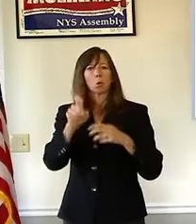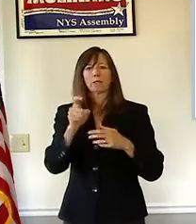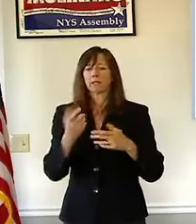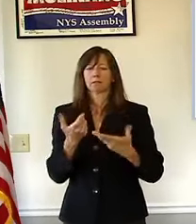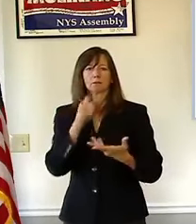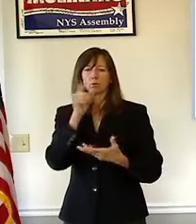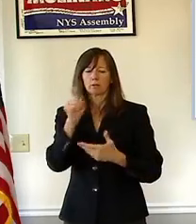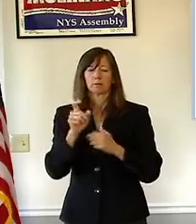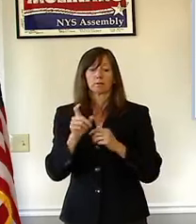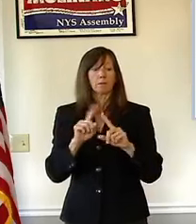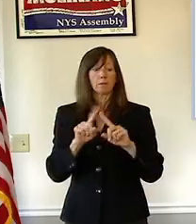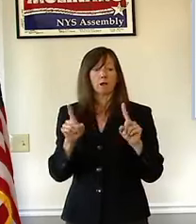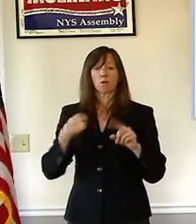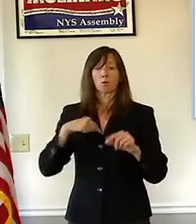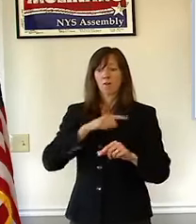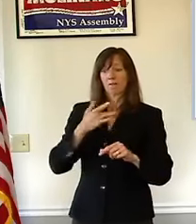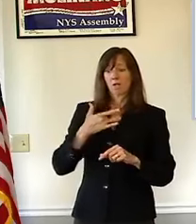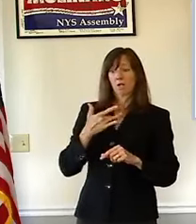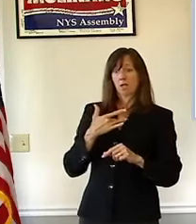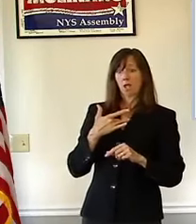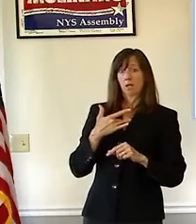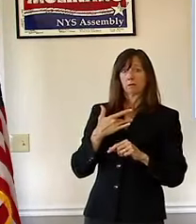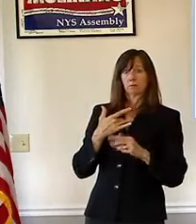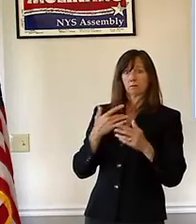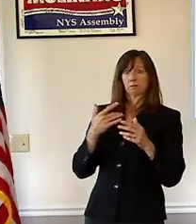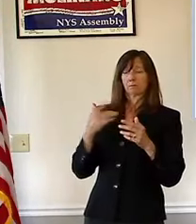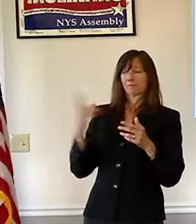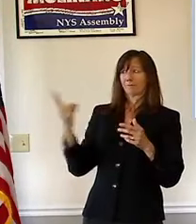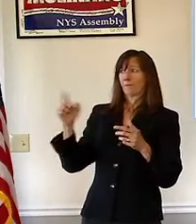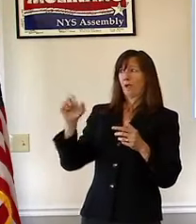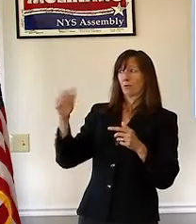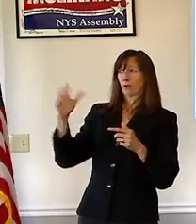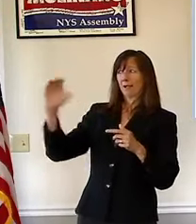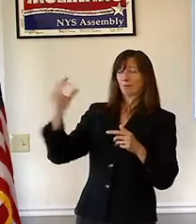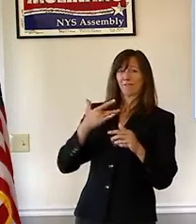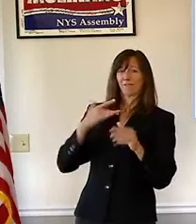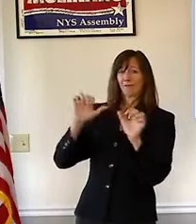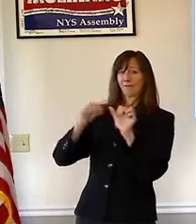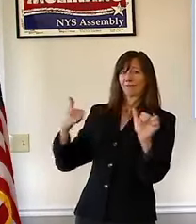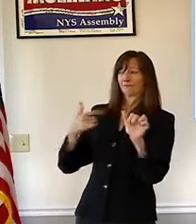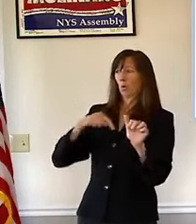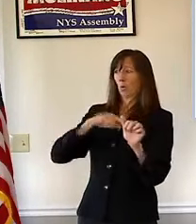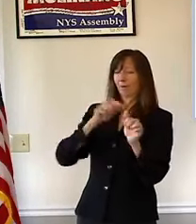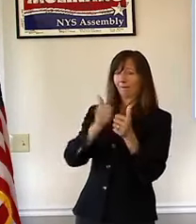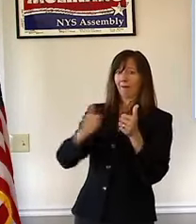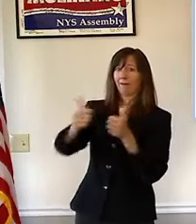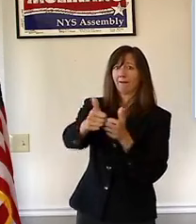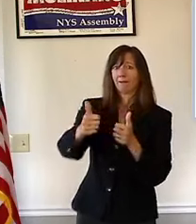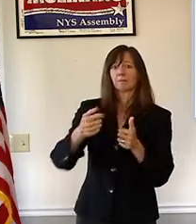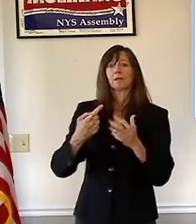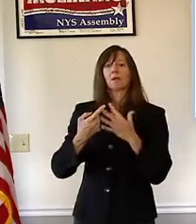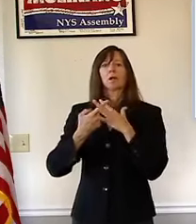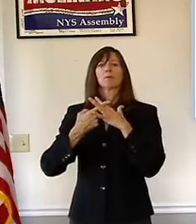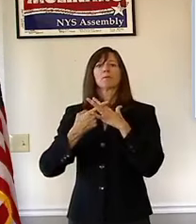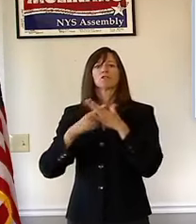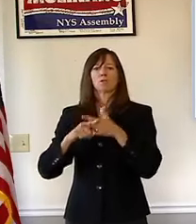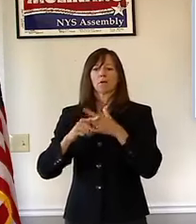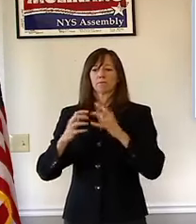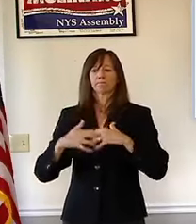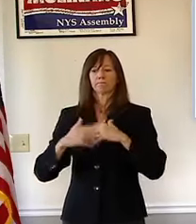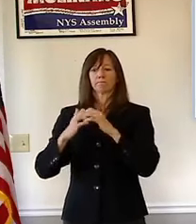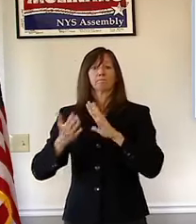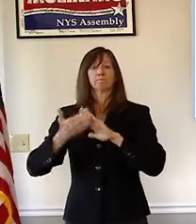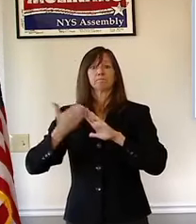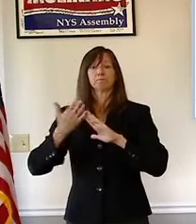that any other county is behind, we started this about 4 years ago. We committed, we paid for. And in fact, we subsidized